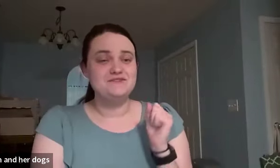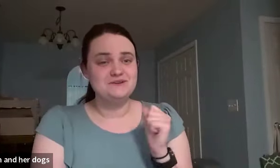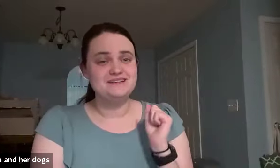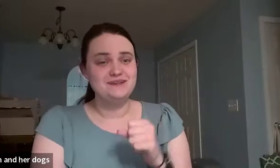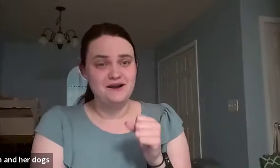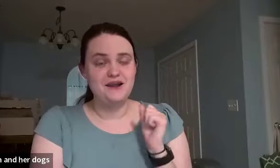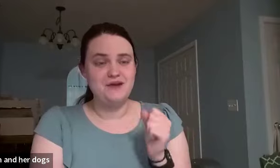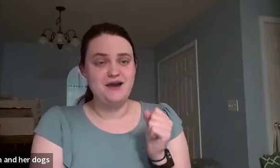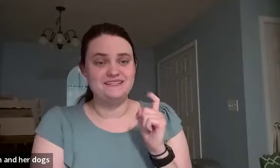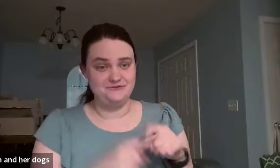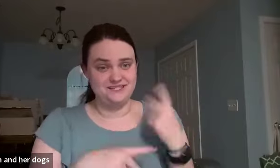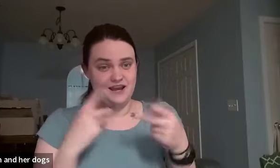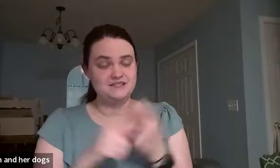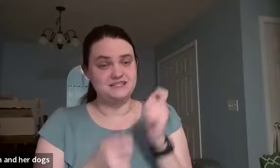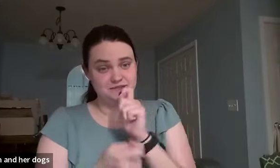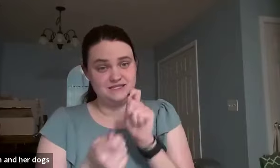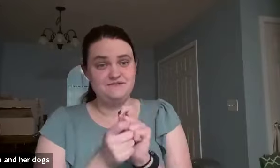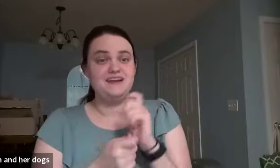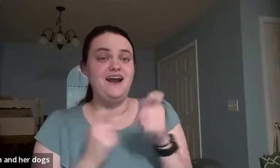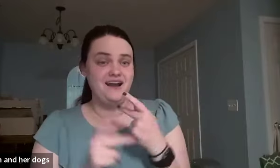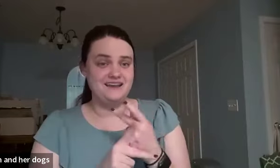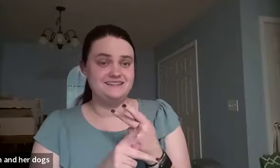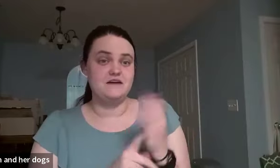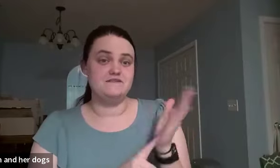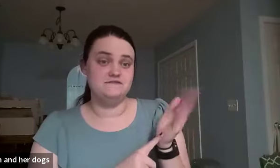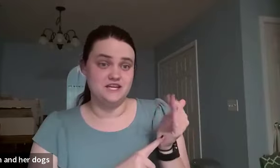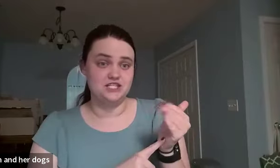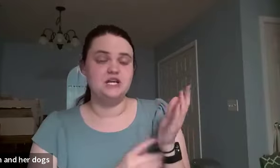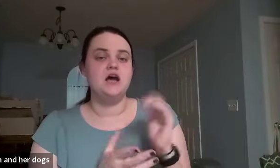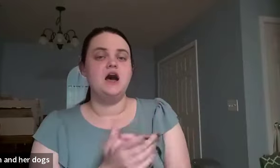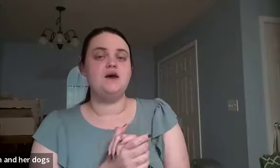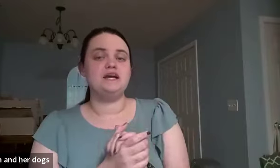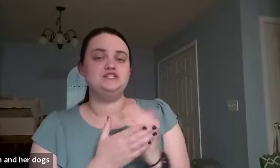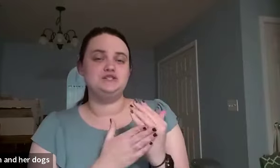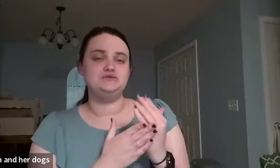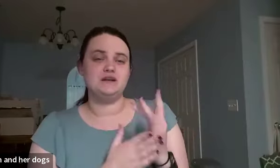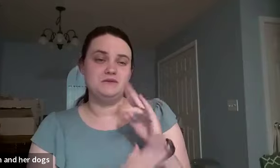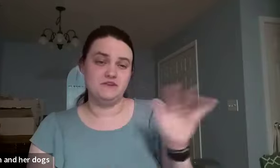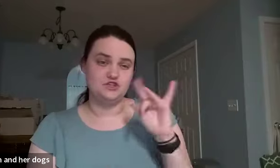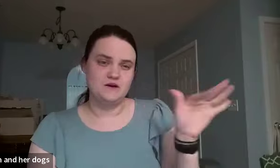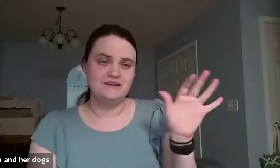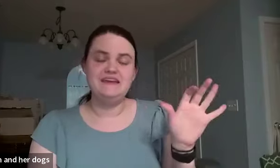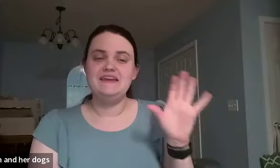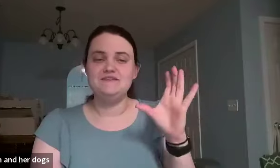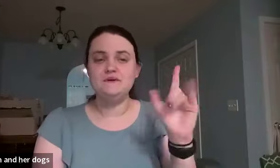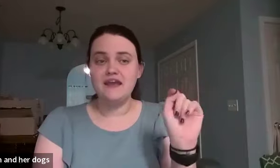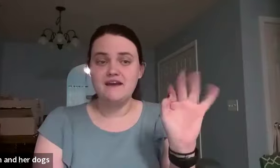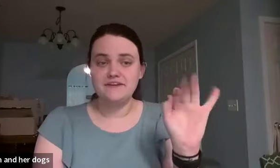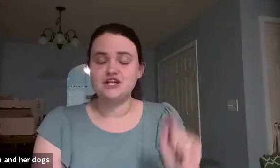if you were going to talk about the different types, like a specific kind of fish, I do recommend finger spelling, even with catfish.